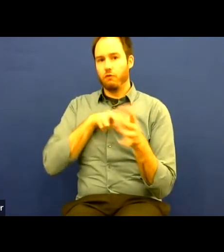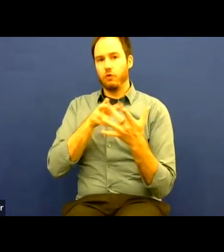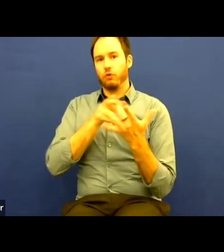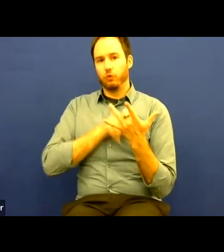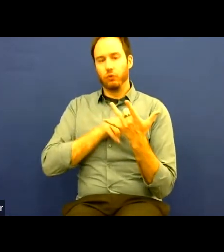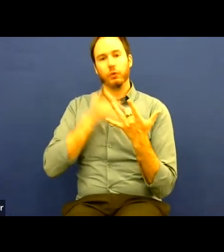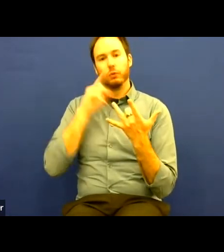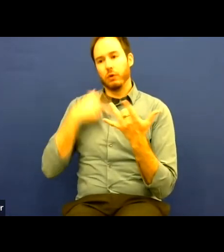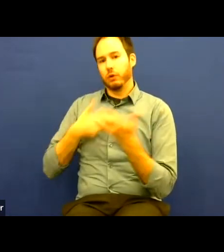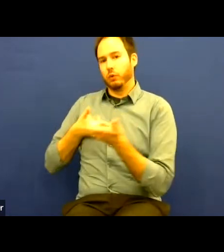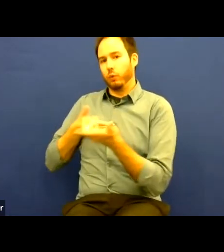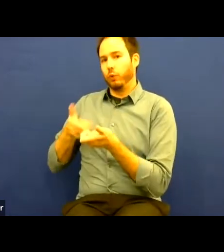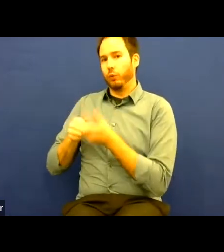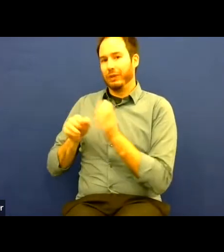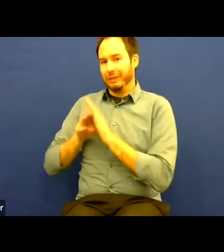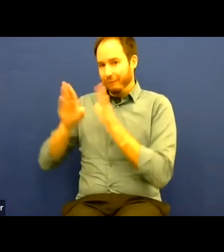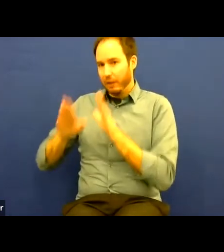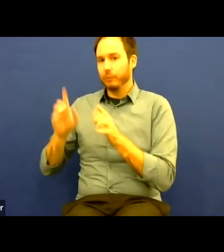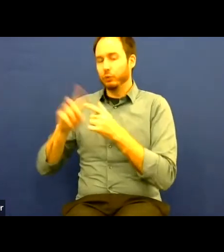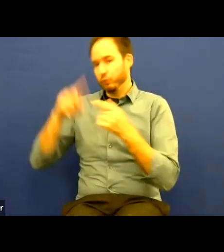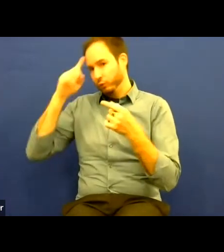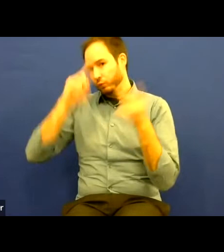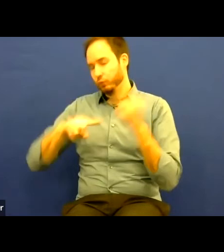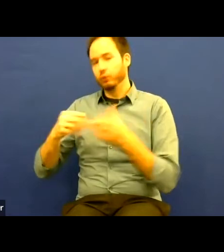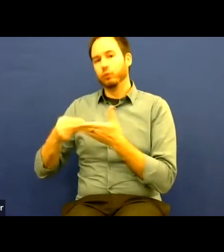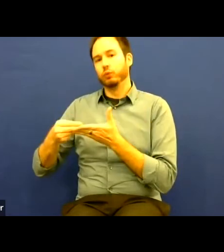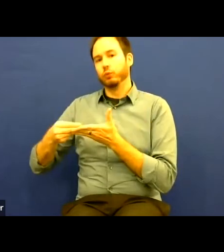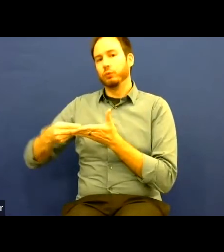to purchase and